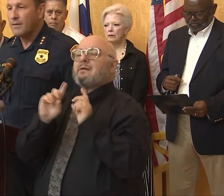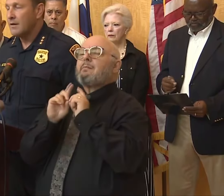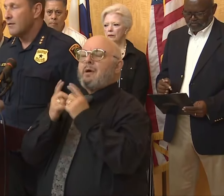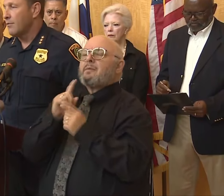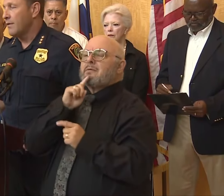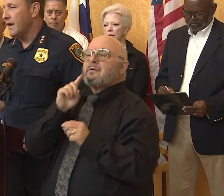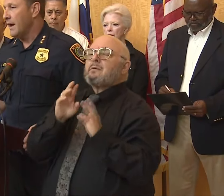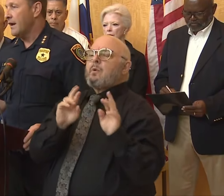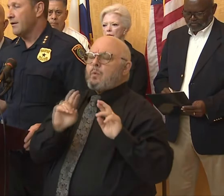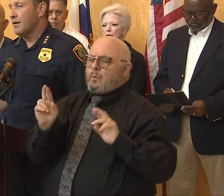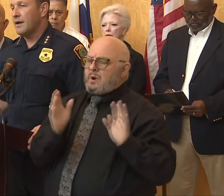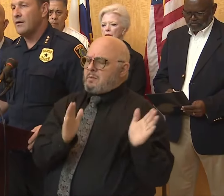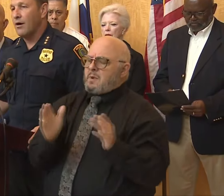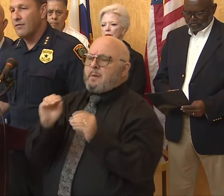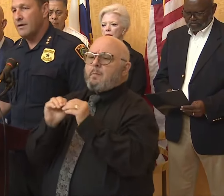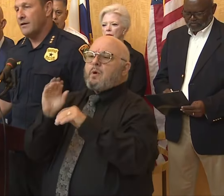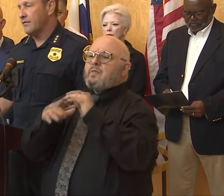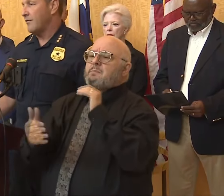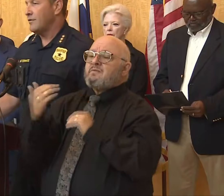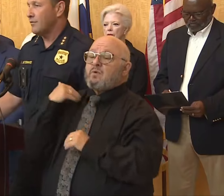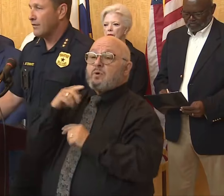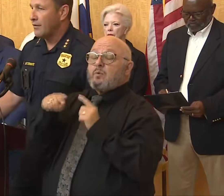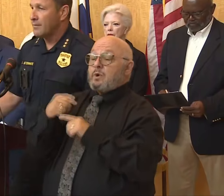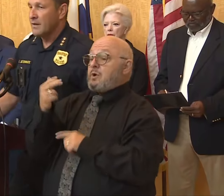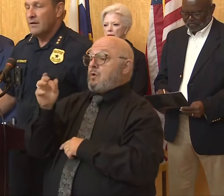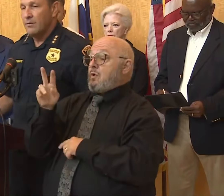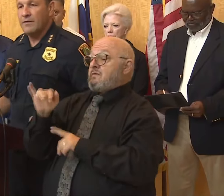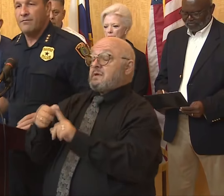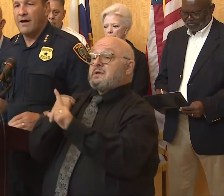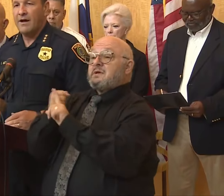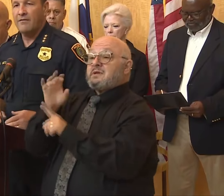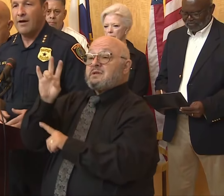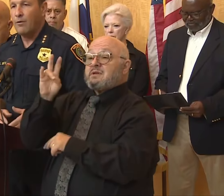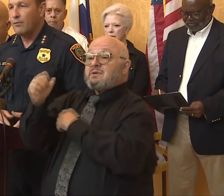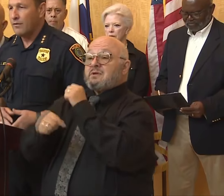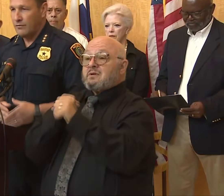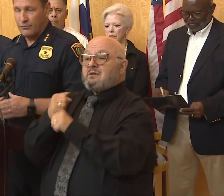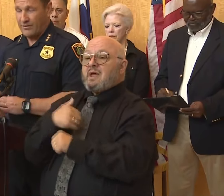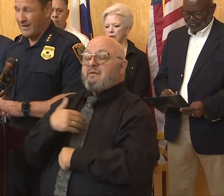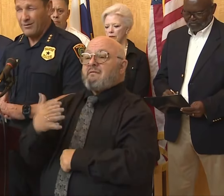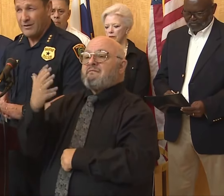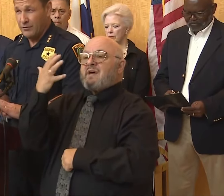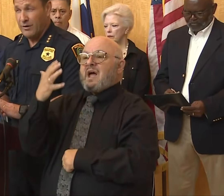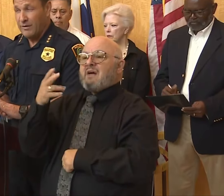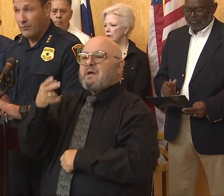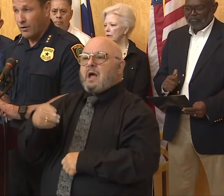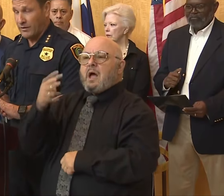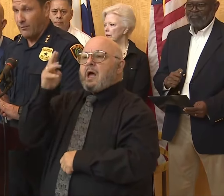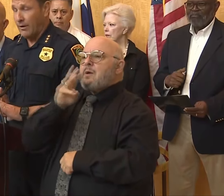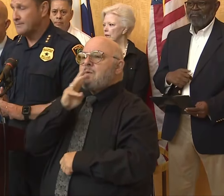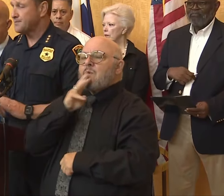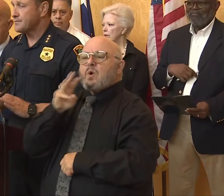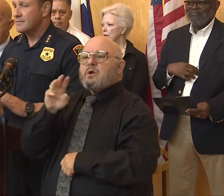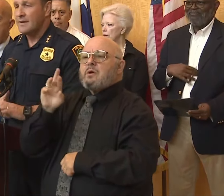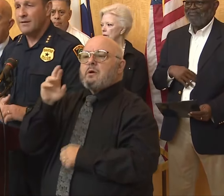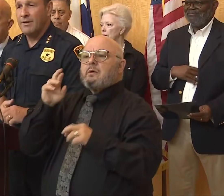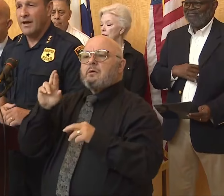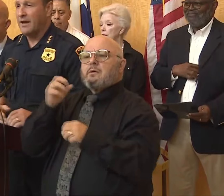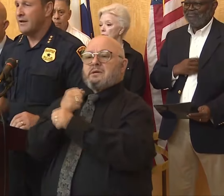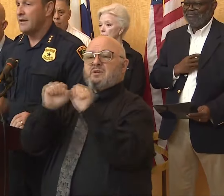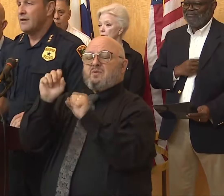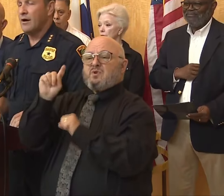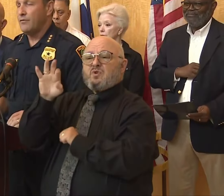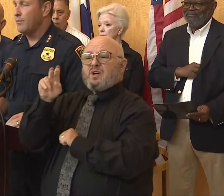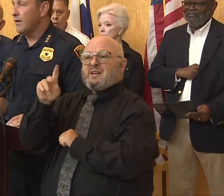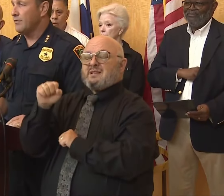before. When we had Hurricane Harvey hit us 7 years ago, we had 5 high water rescue trucks, and I don't think 2 of them even worked that well. And we